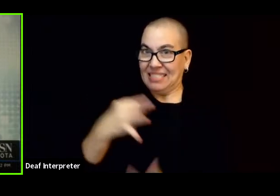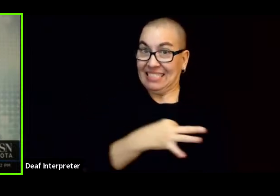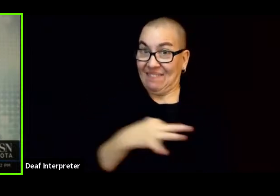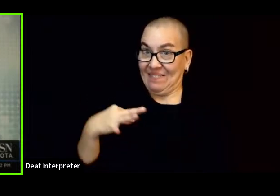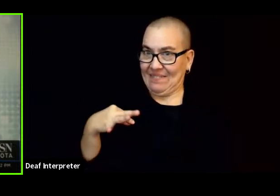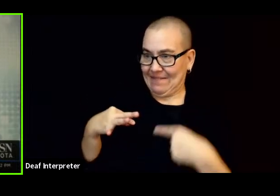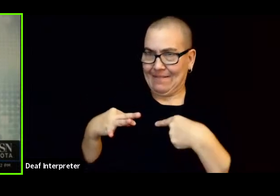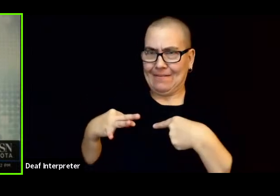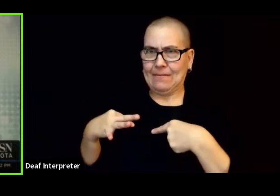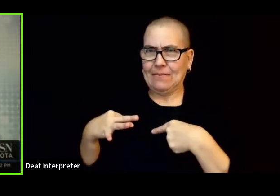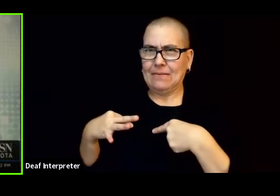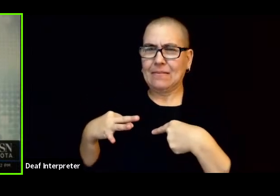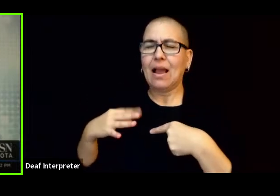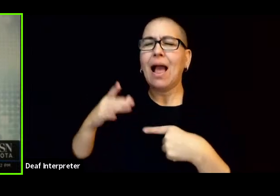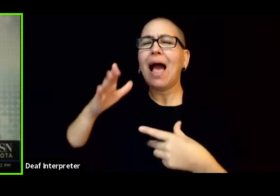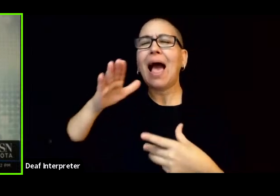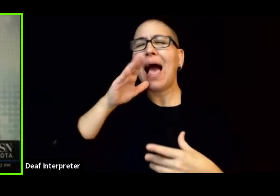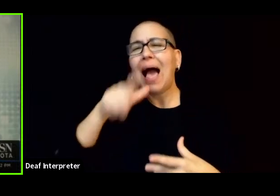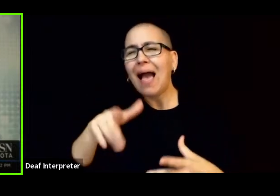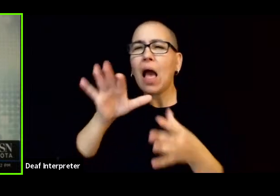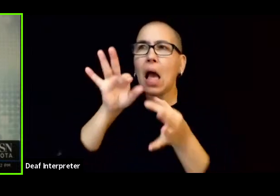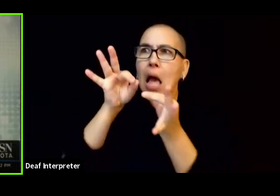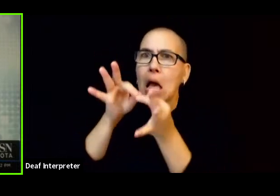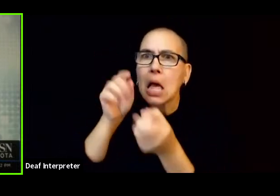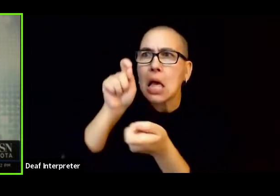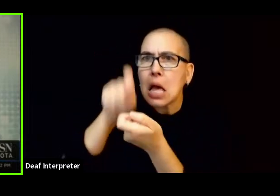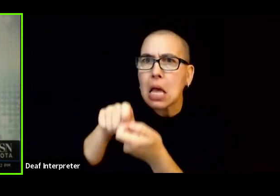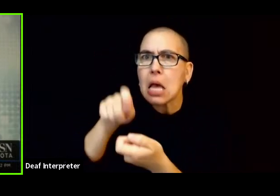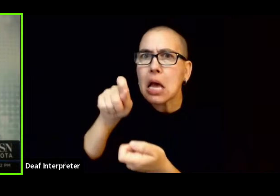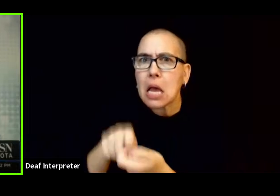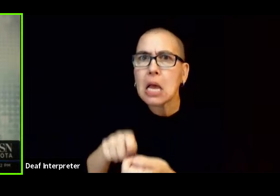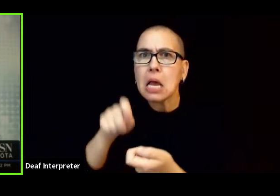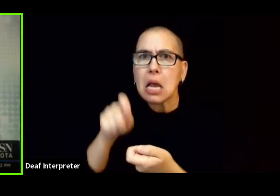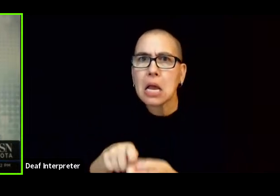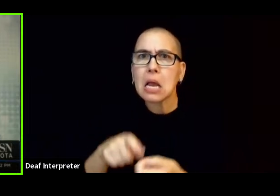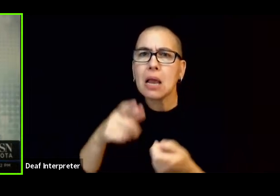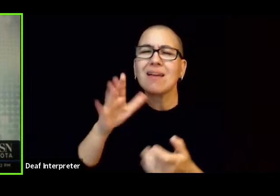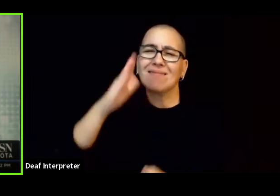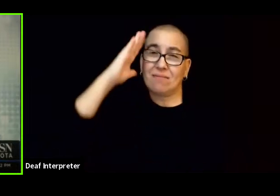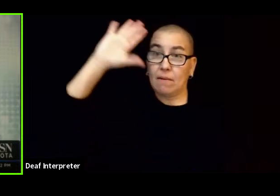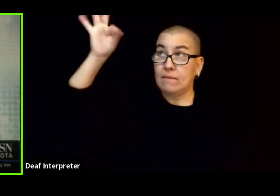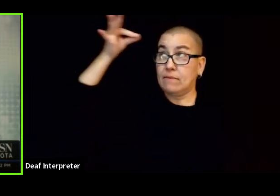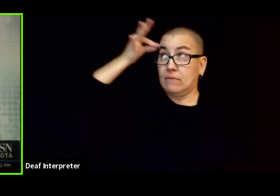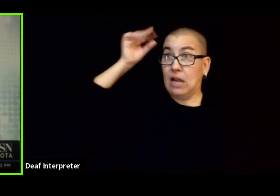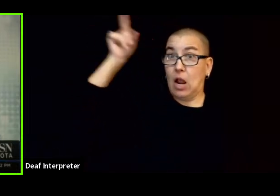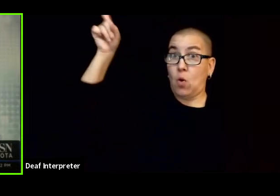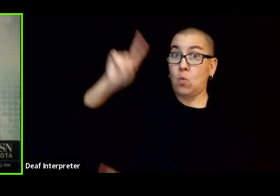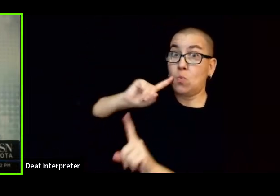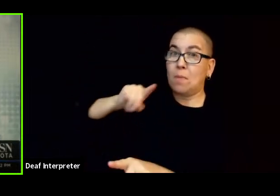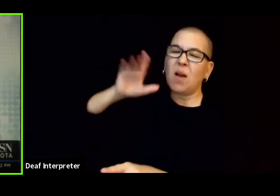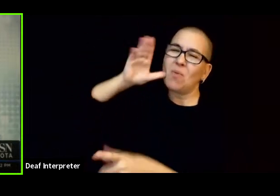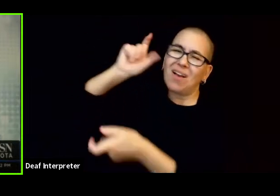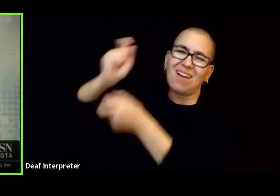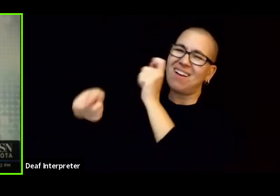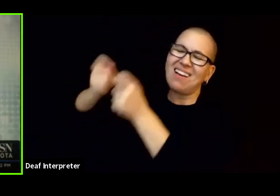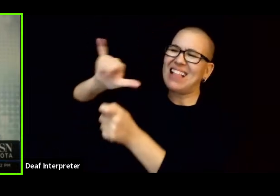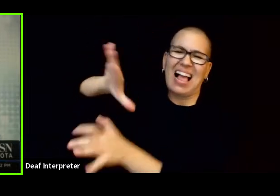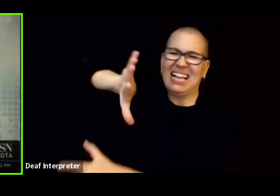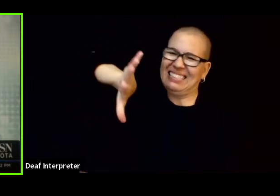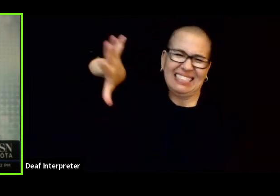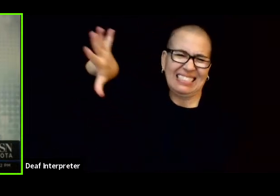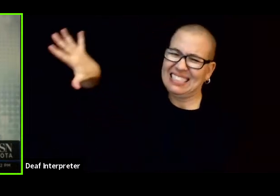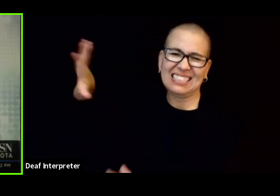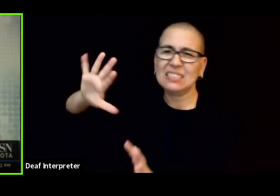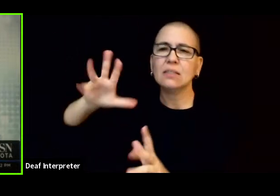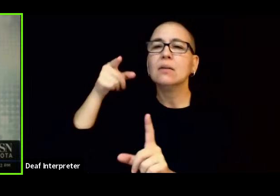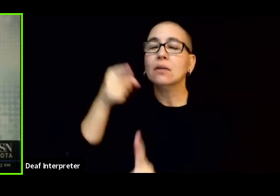reporting requirements that also influence changes in the numbers. But yes, it is the case that ICU capacity in